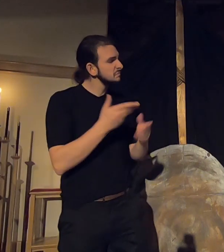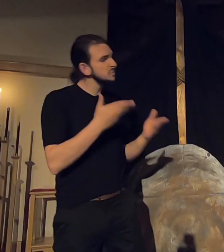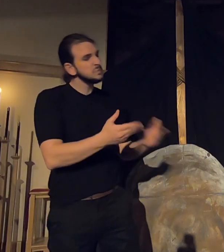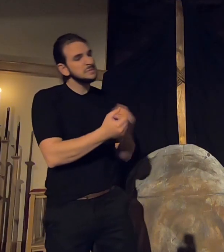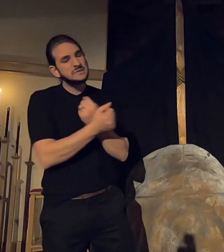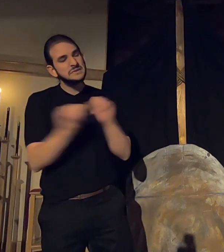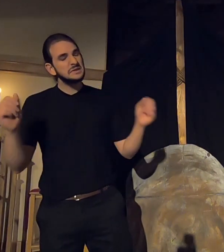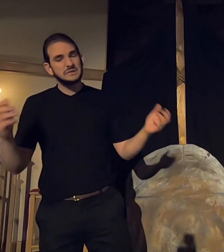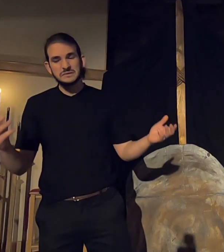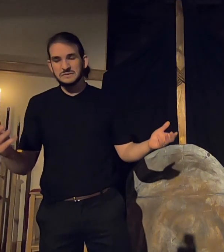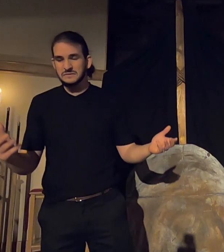safe.